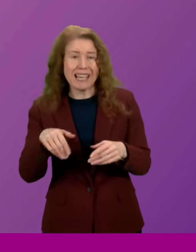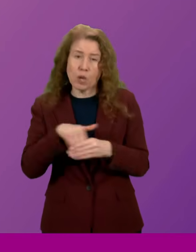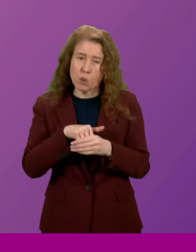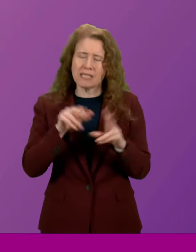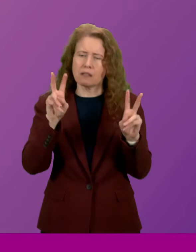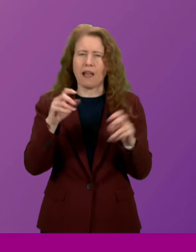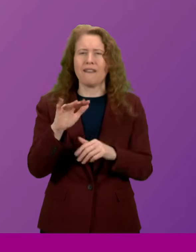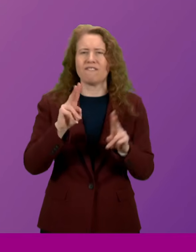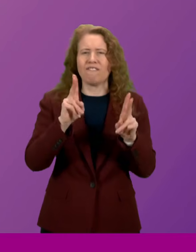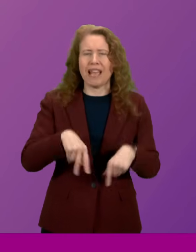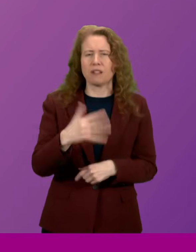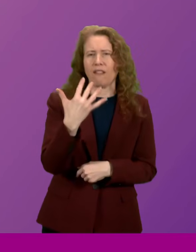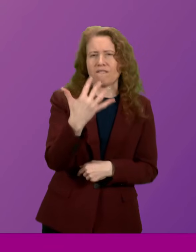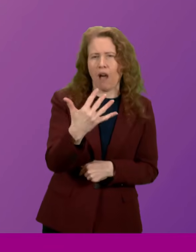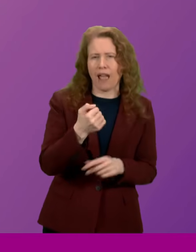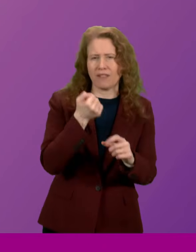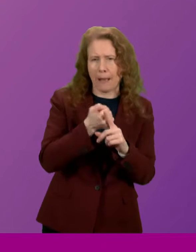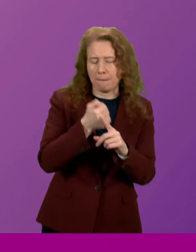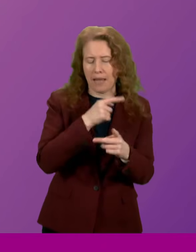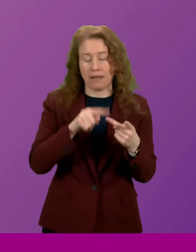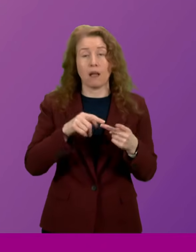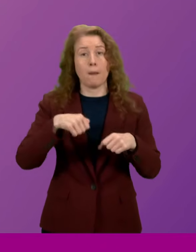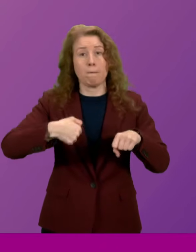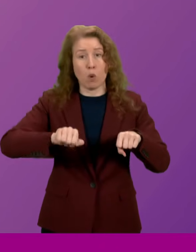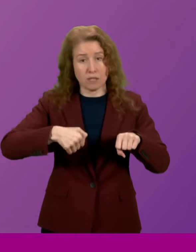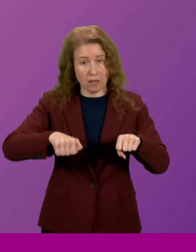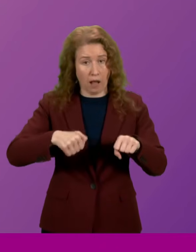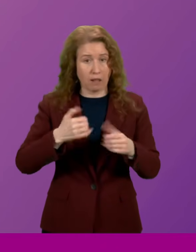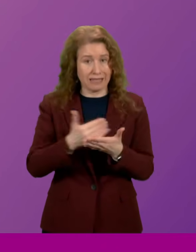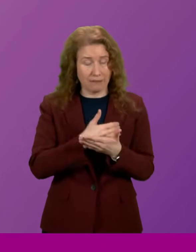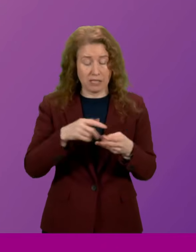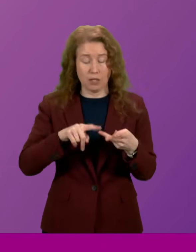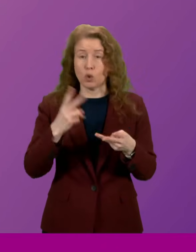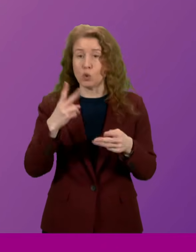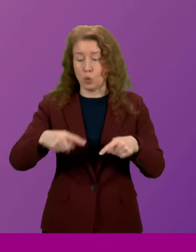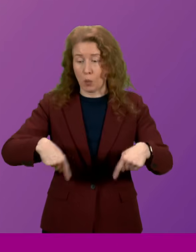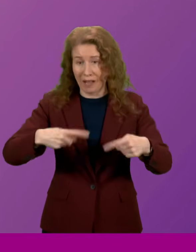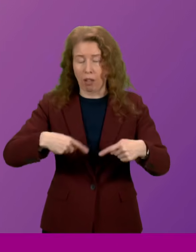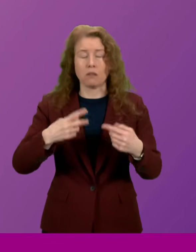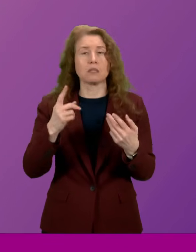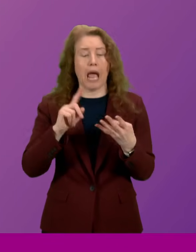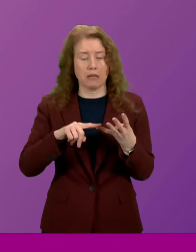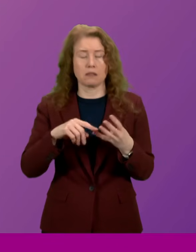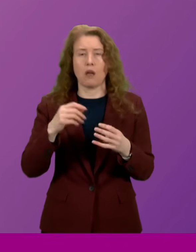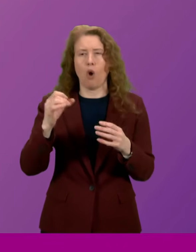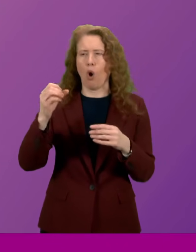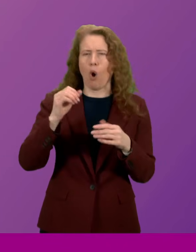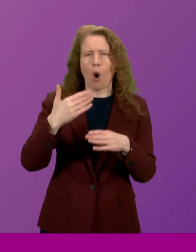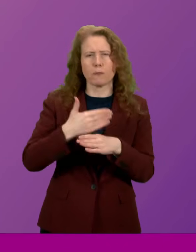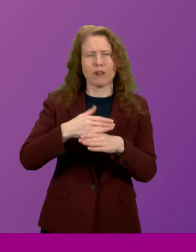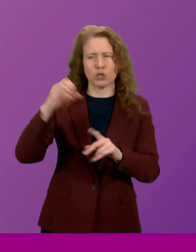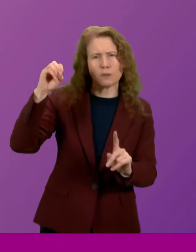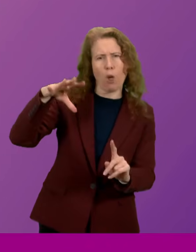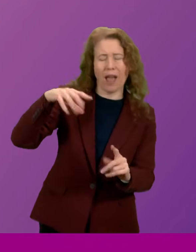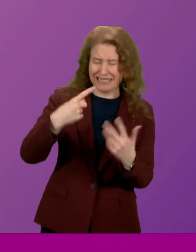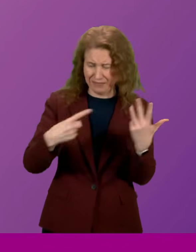5 campaign, Motorcycle Safety campaign, Two Wheels campaign, Operation Spotlight and the Drug Driving Week. So there are a whole range of different